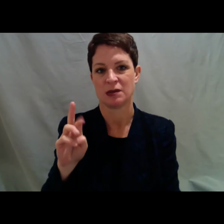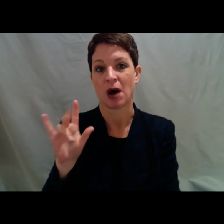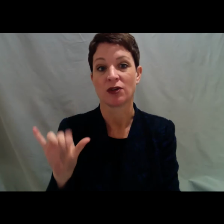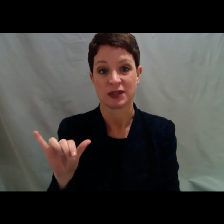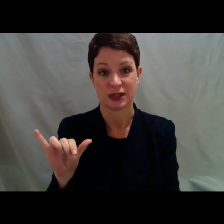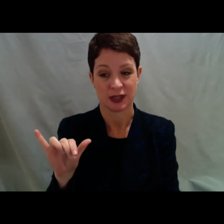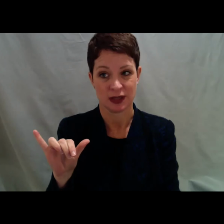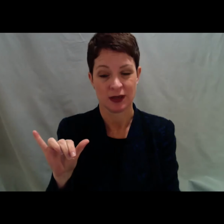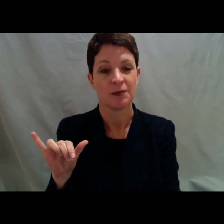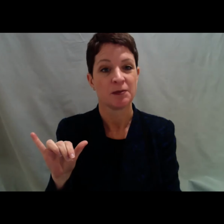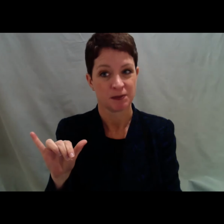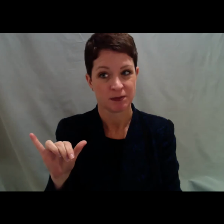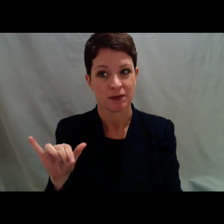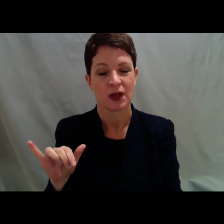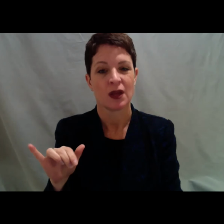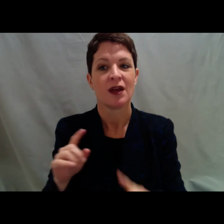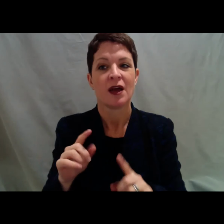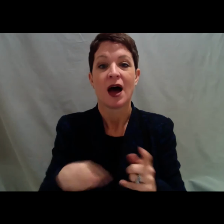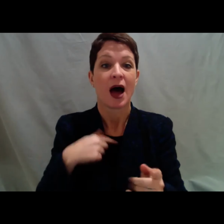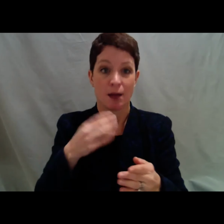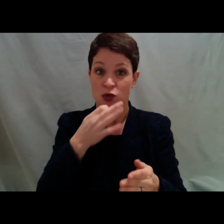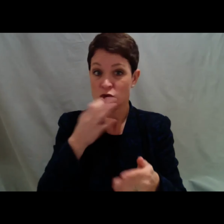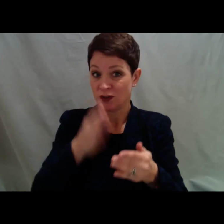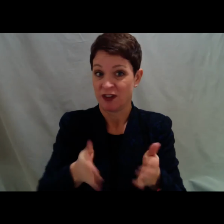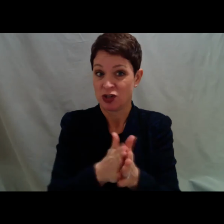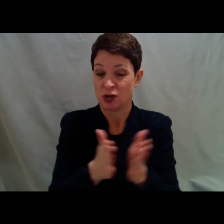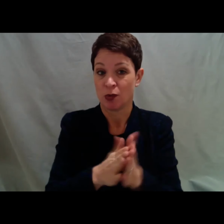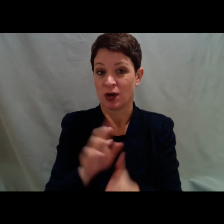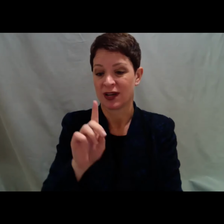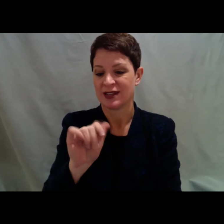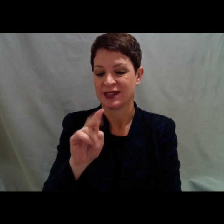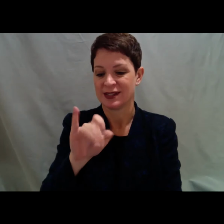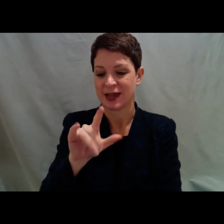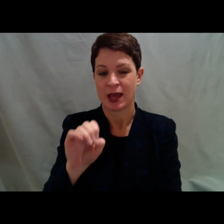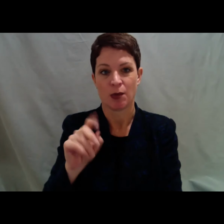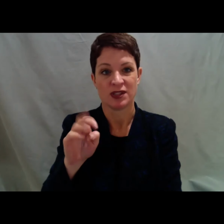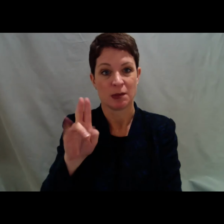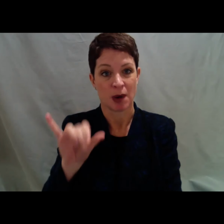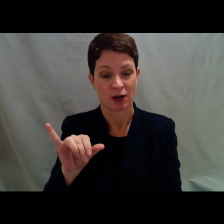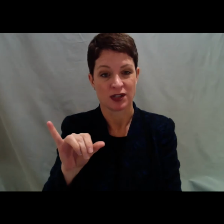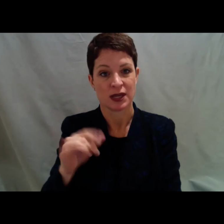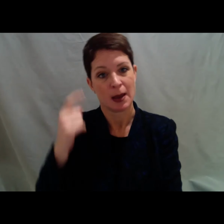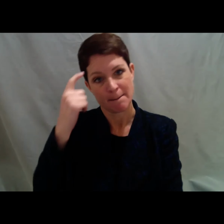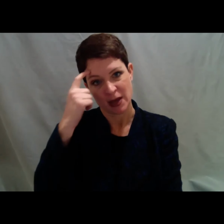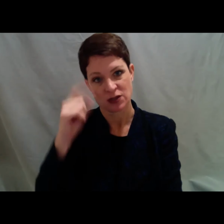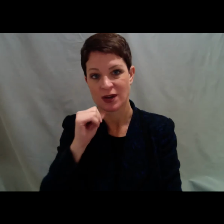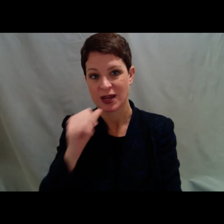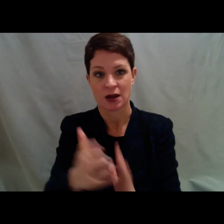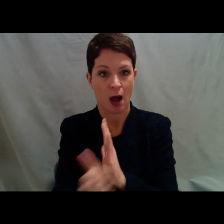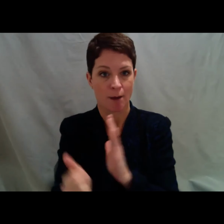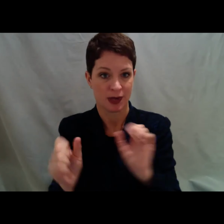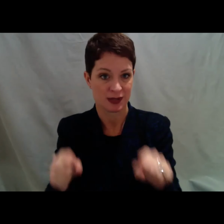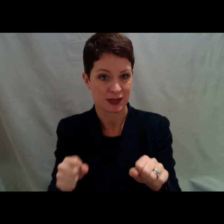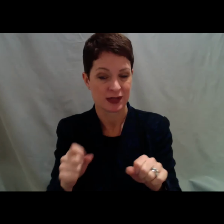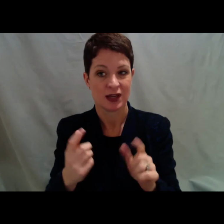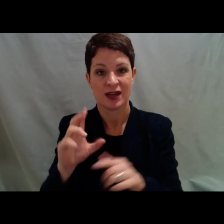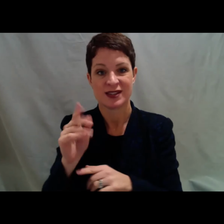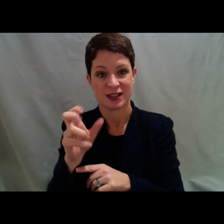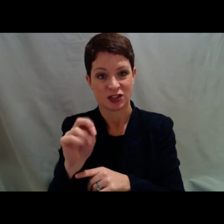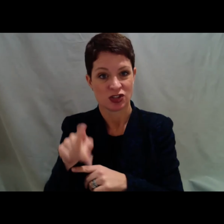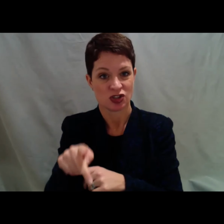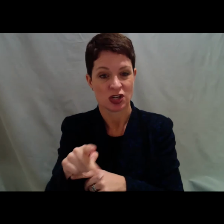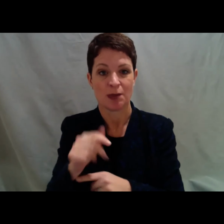In particular, I'm finishing a book, Disabling Democracy, Mental Incompetency, Citizenship,